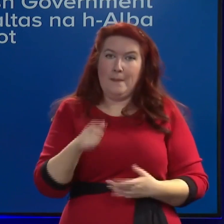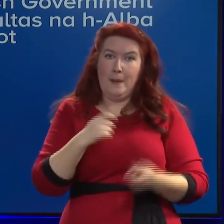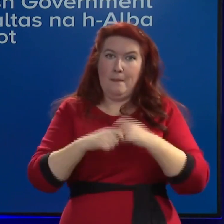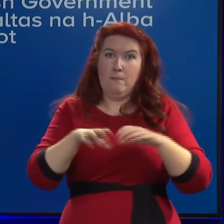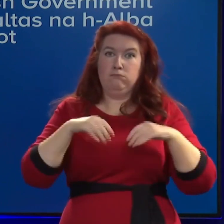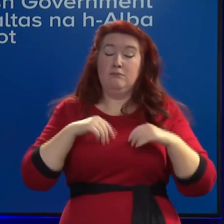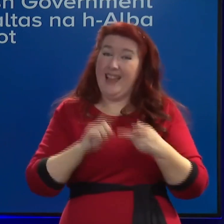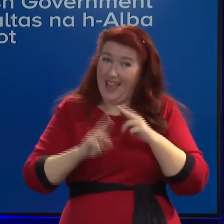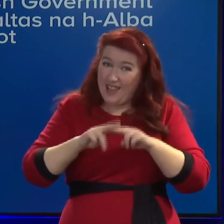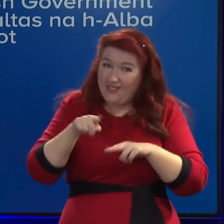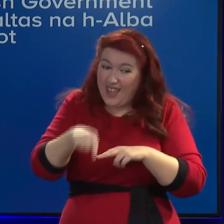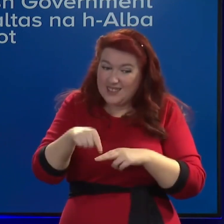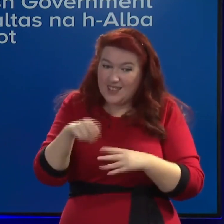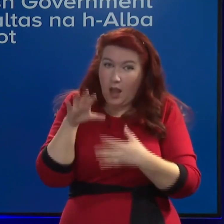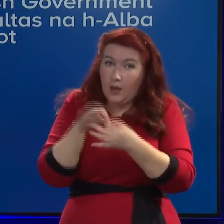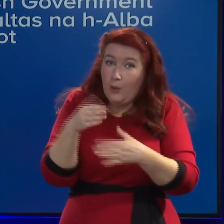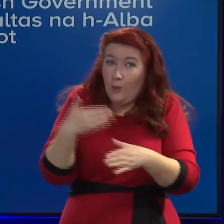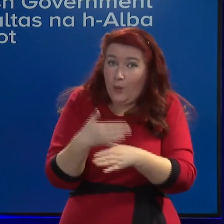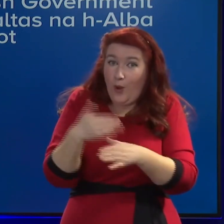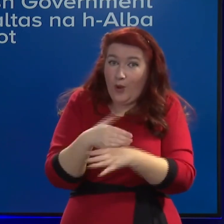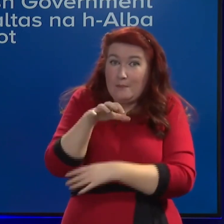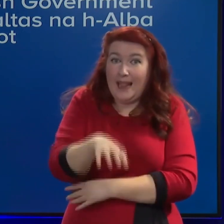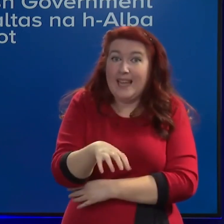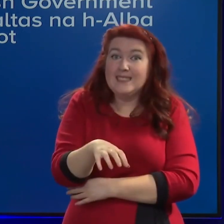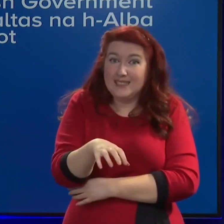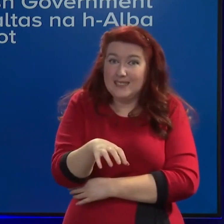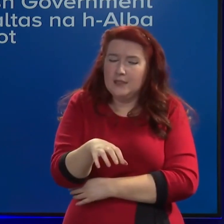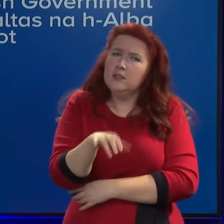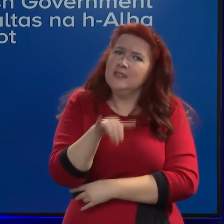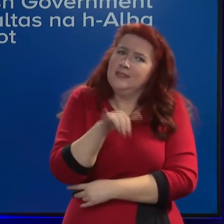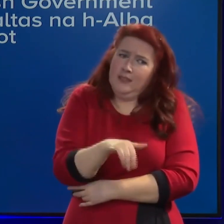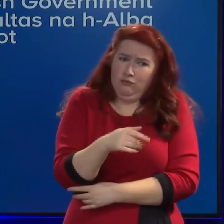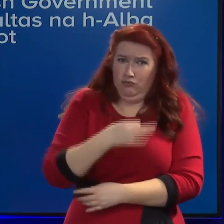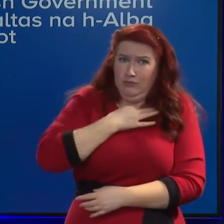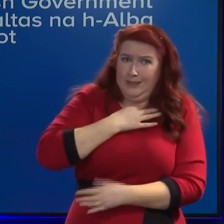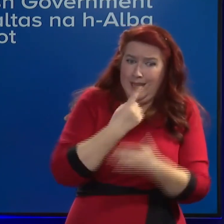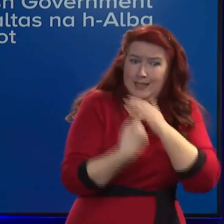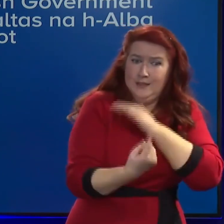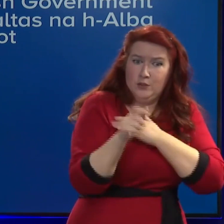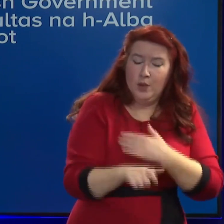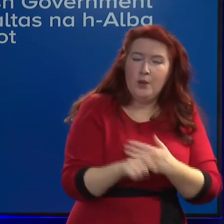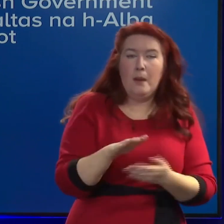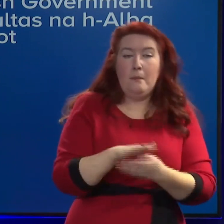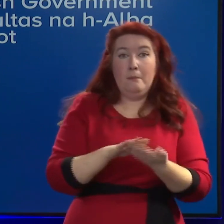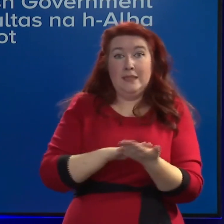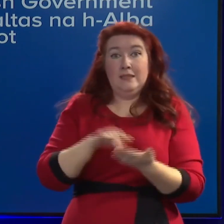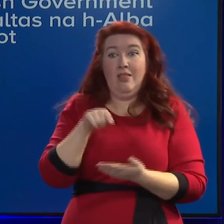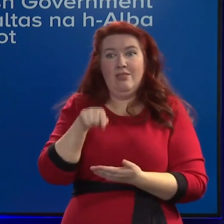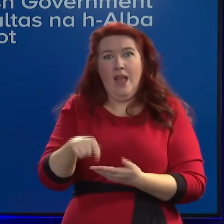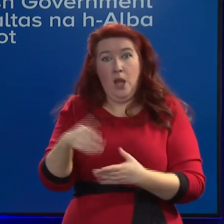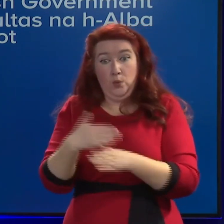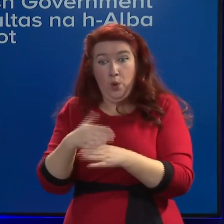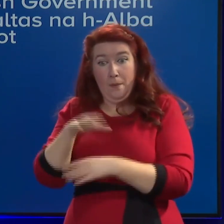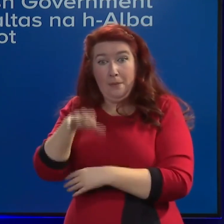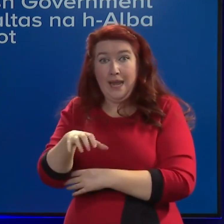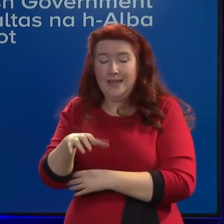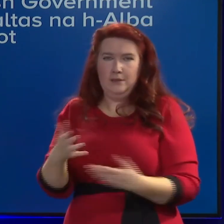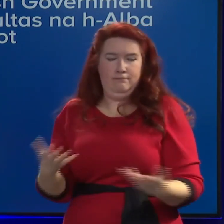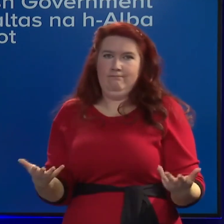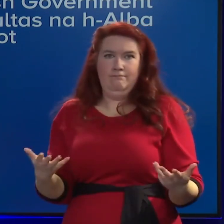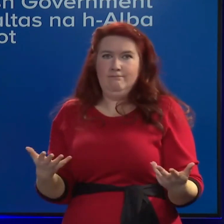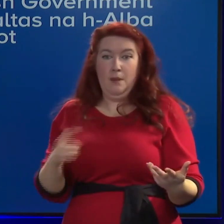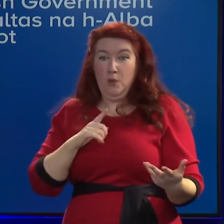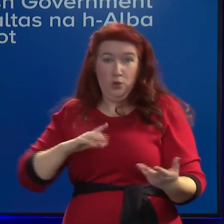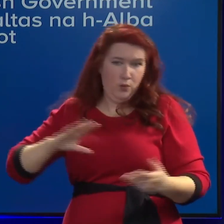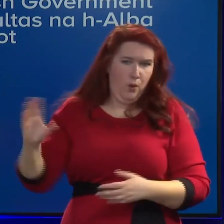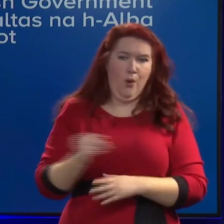work events, as well as the risk to individual health, there is a risk to the ability of the workplace to operate as people have